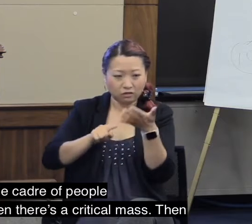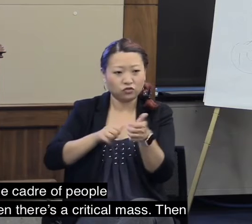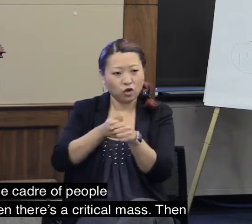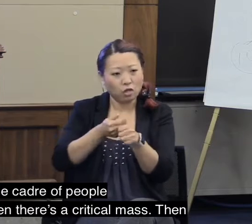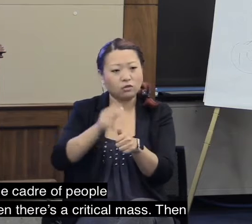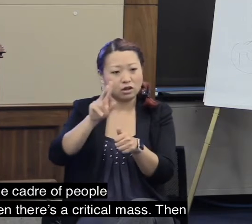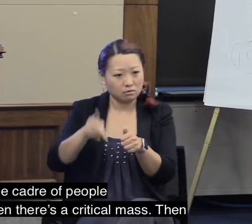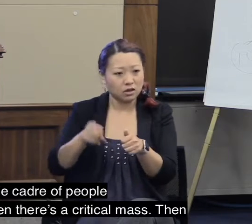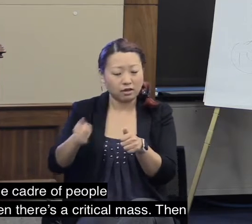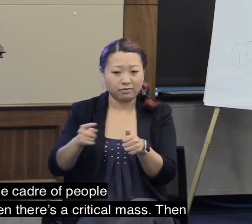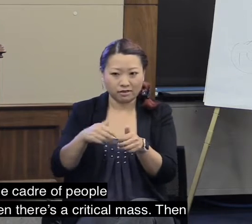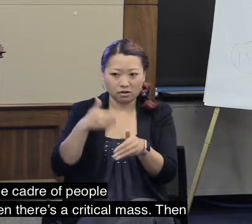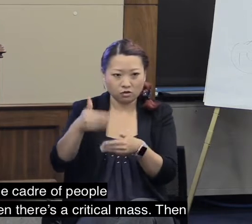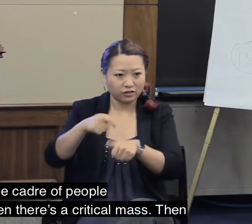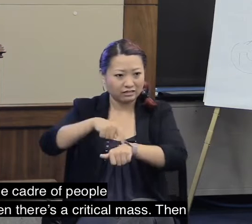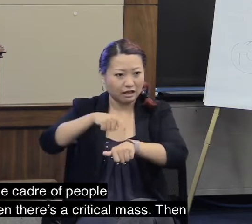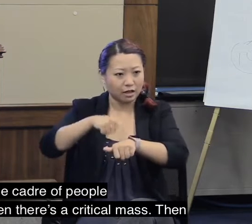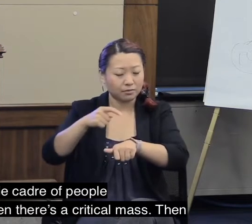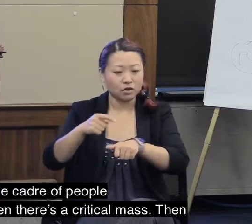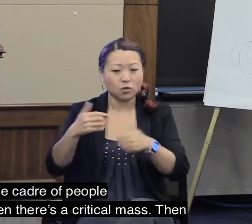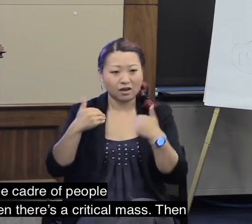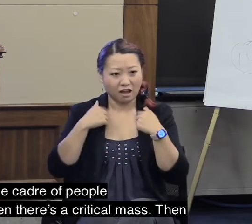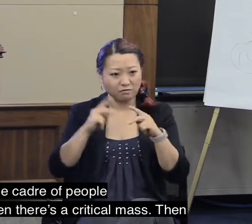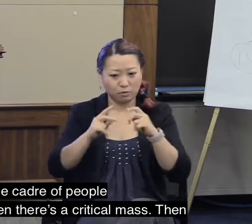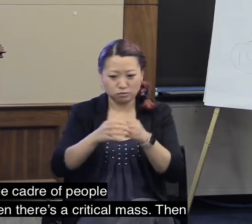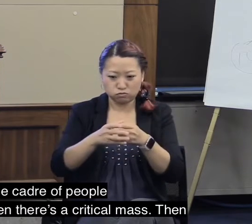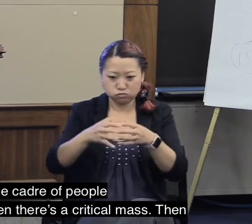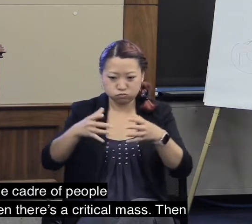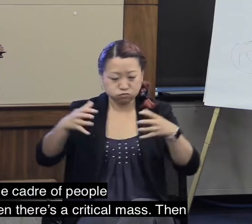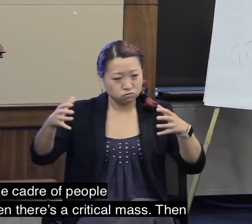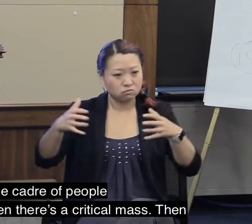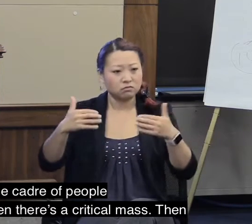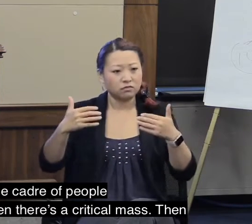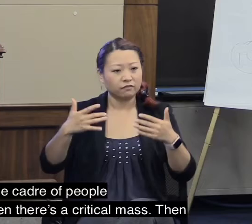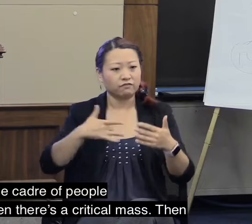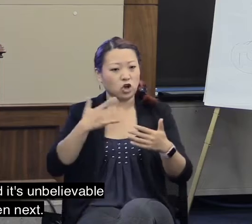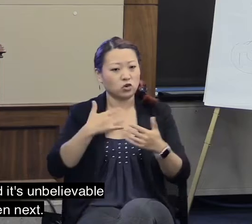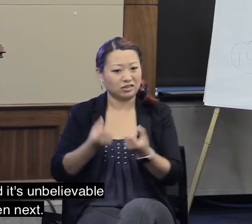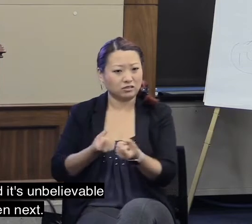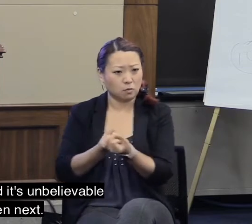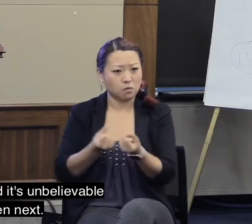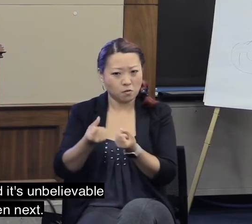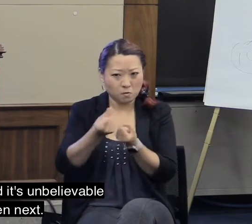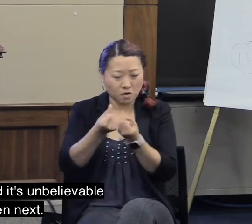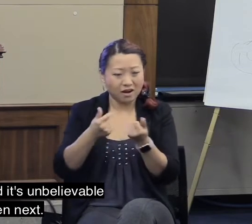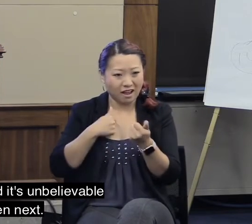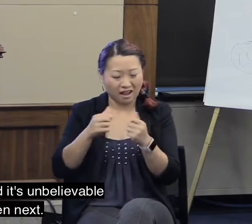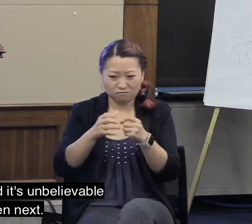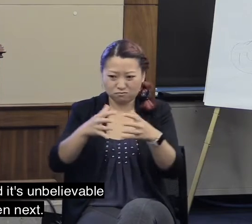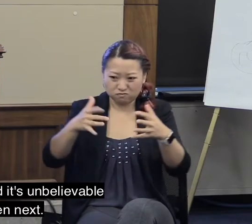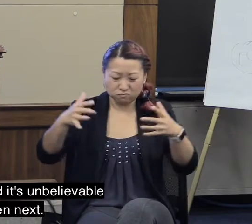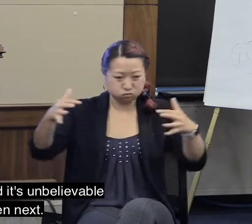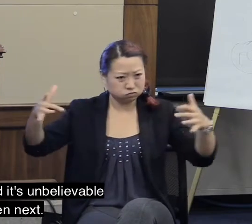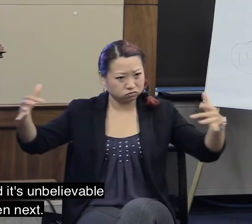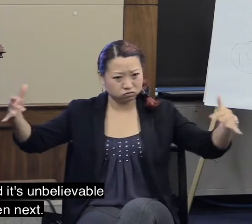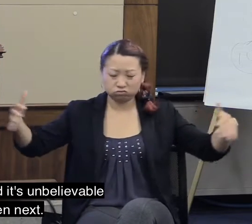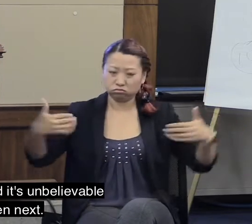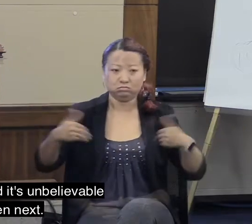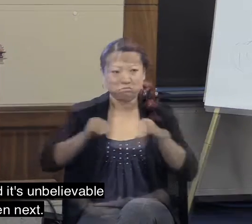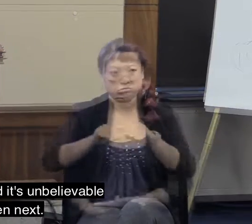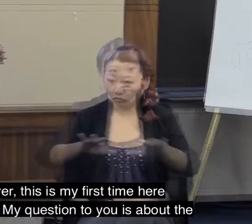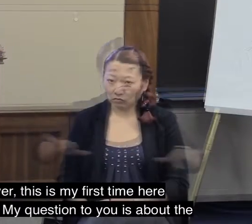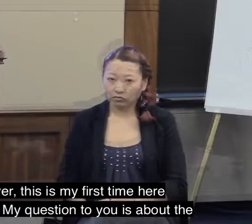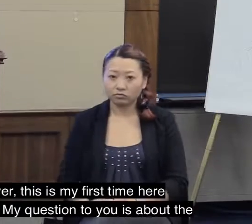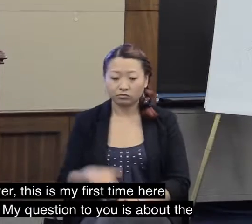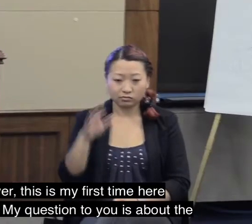there's a whole cadre of people that end up really being supported. Then there's a critical mass. Then it grows out of control, and it's unbelievable what can happen